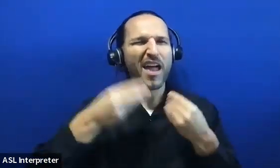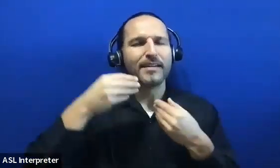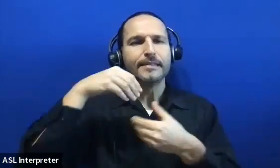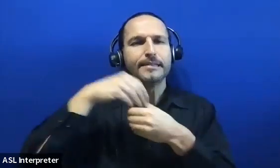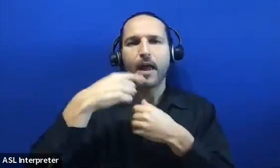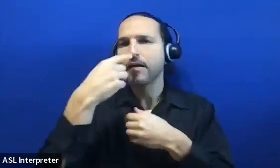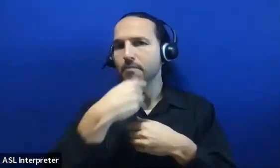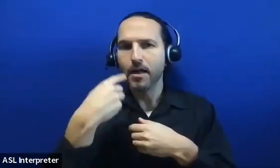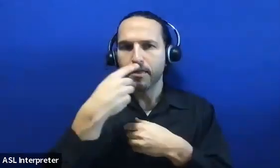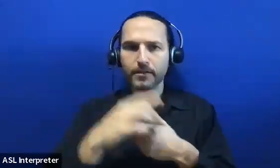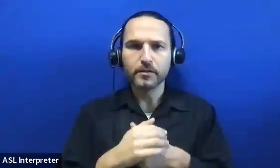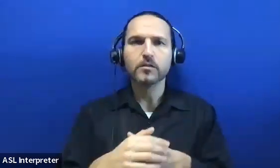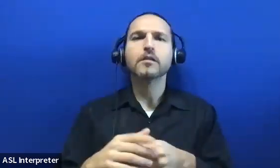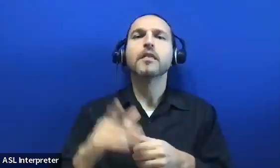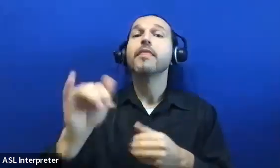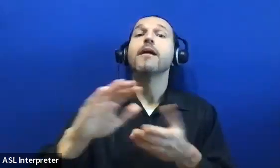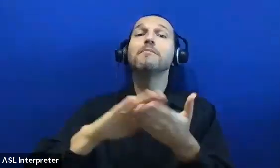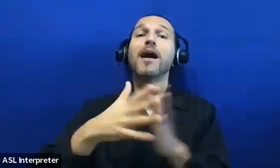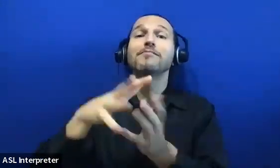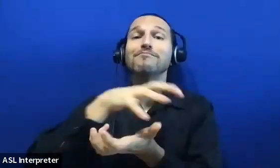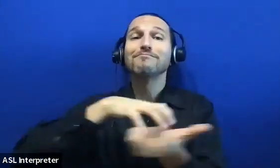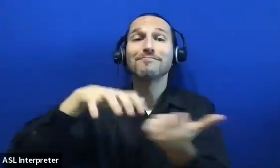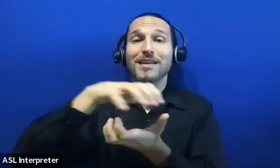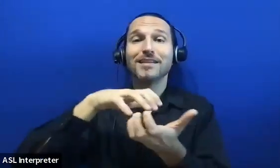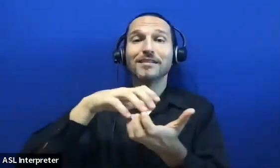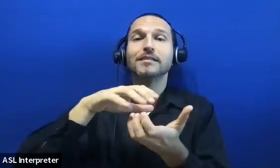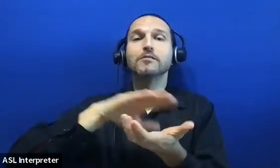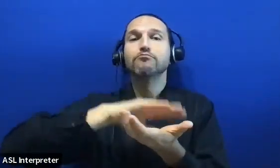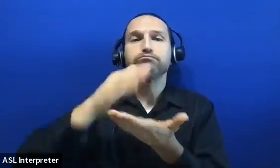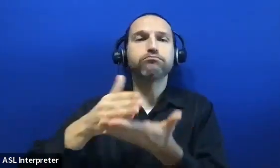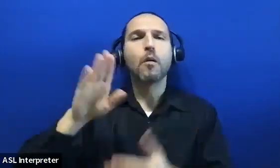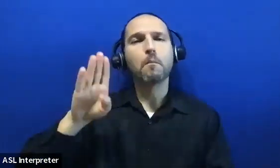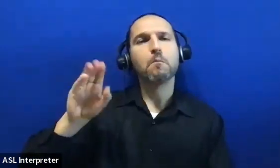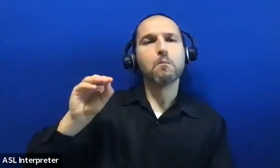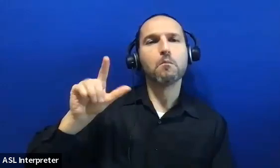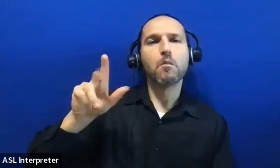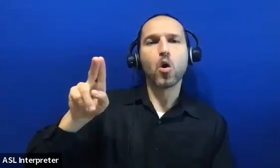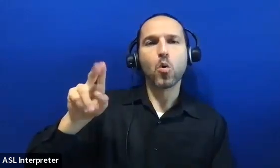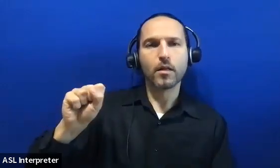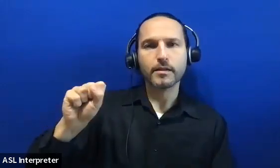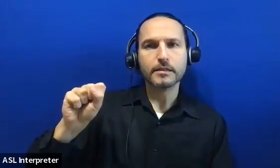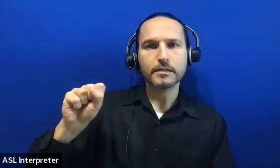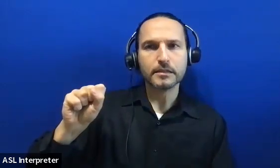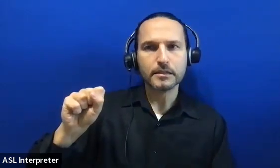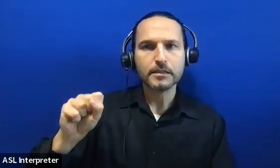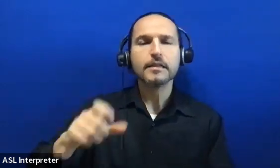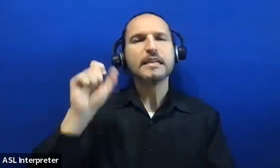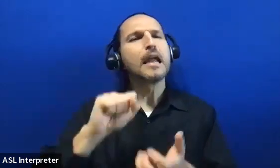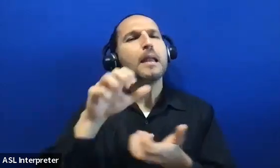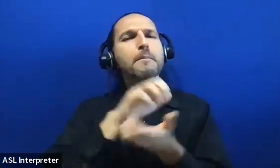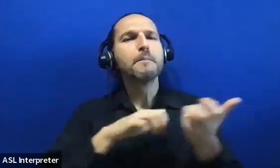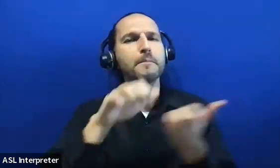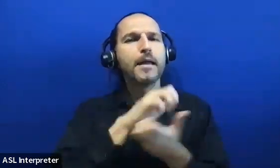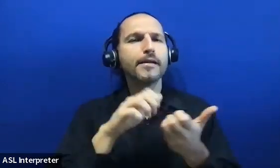those things are called a bolus. Okay, so in the oral phase, you have a bolus in the mouth. It could be saliva